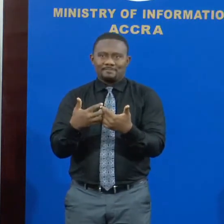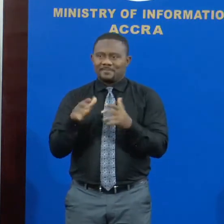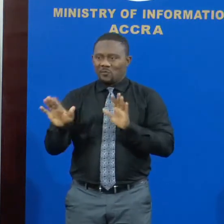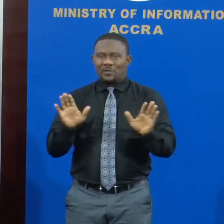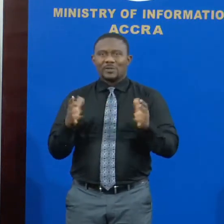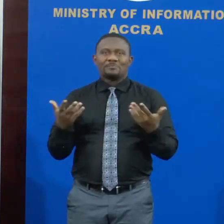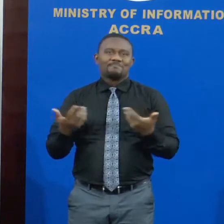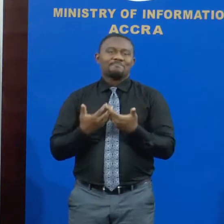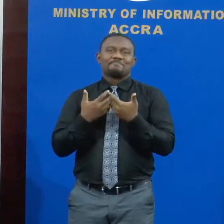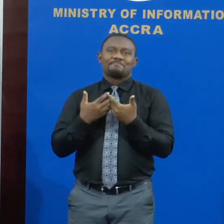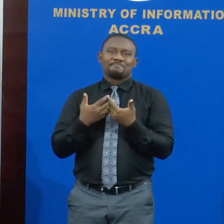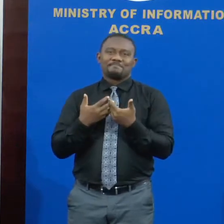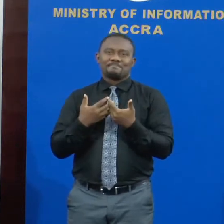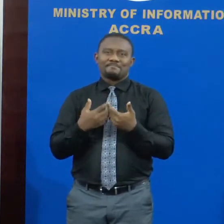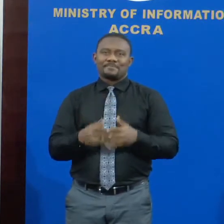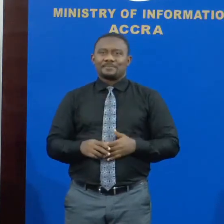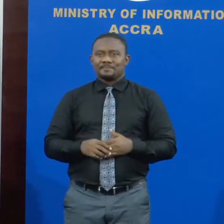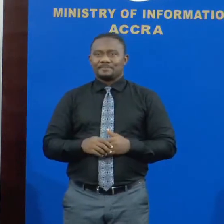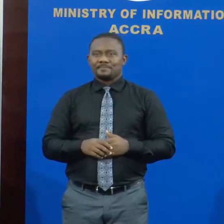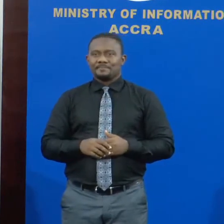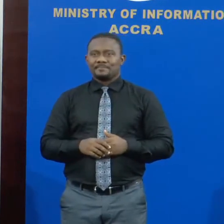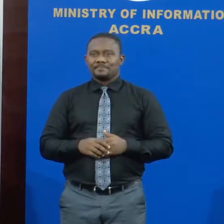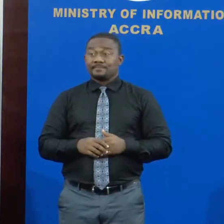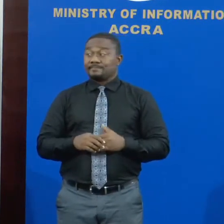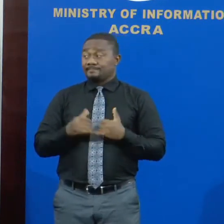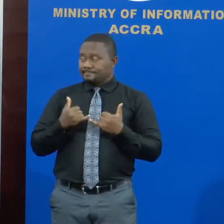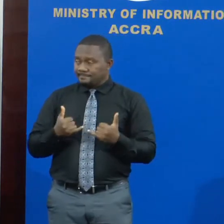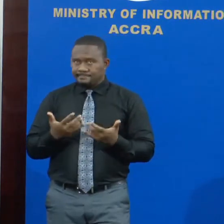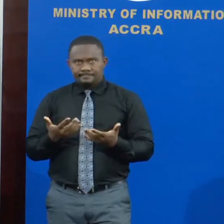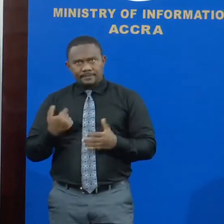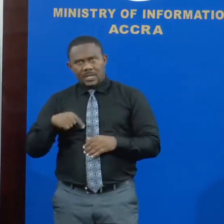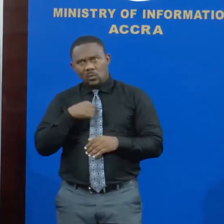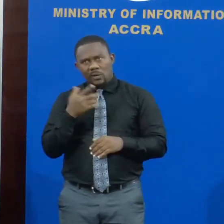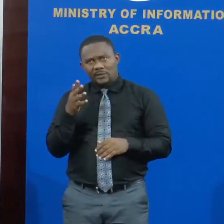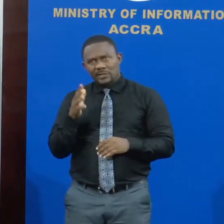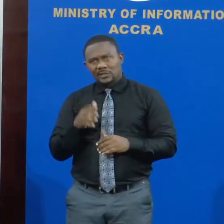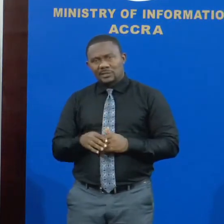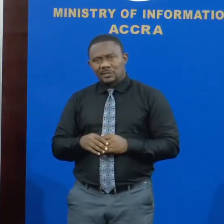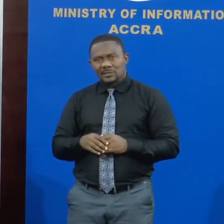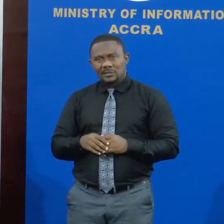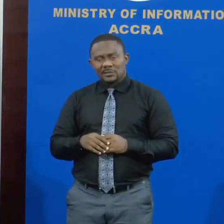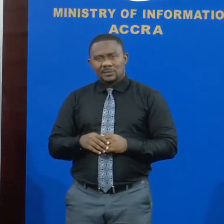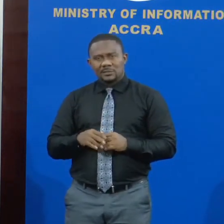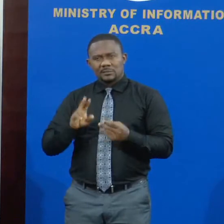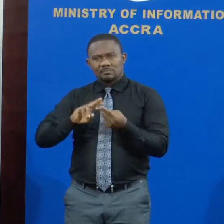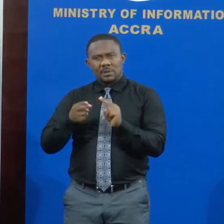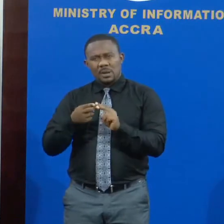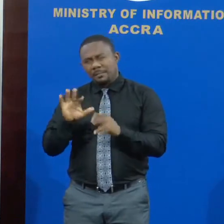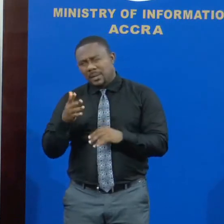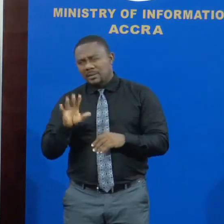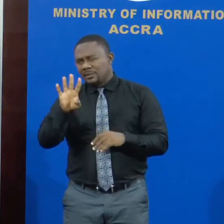them. So as I'm talking to you, we've been able to merge the numbers of